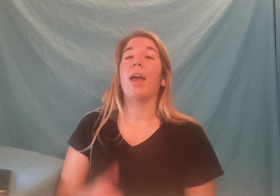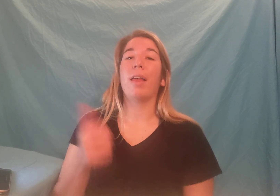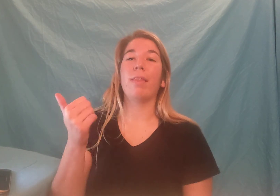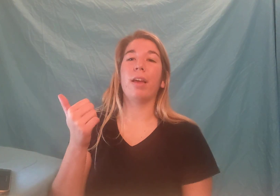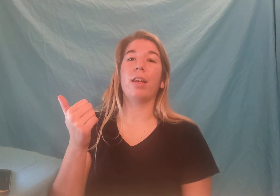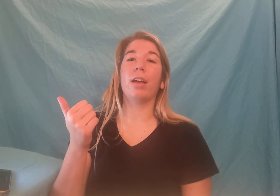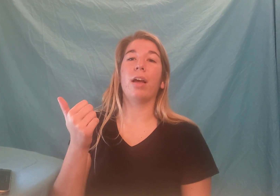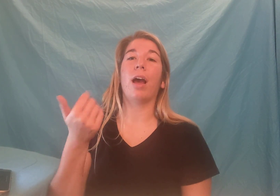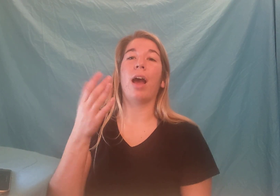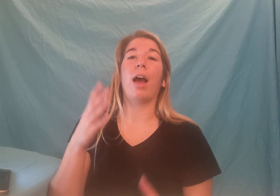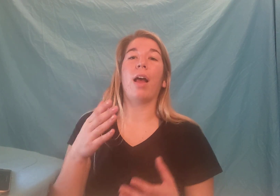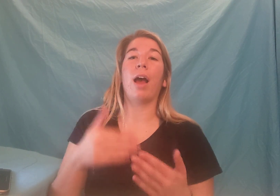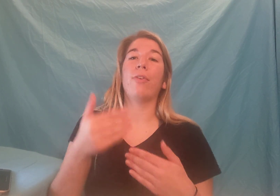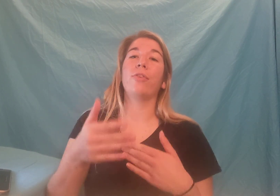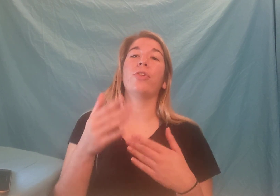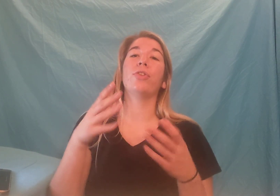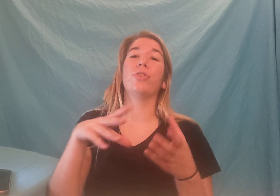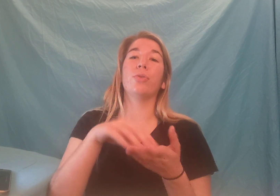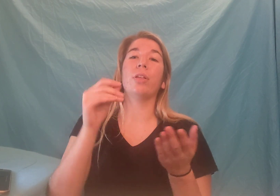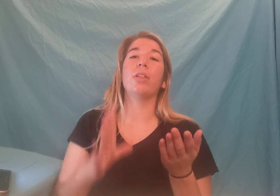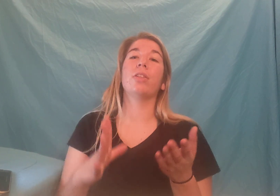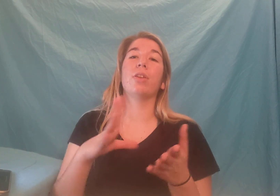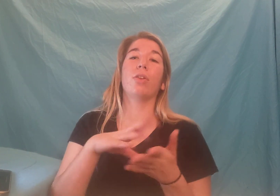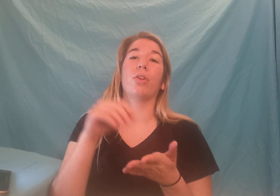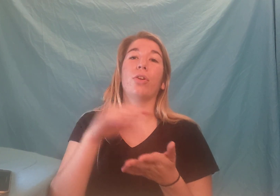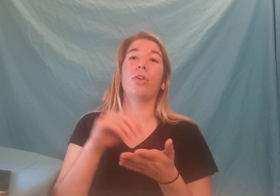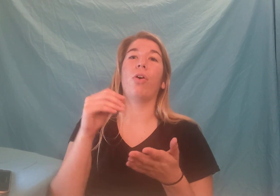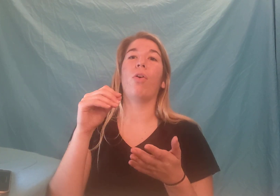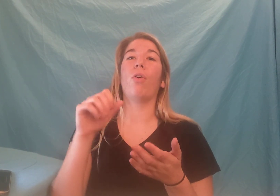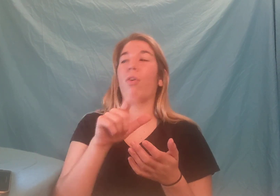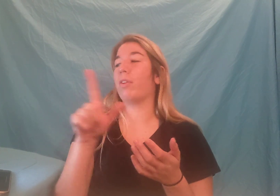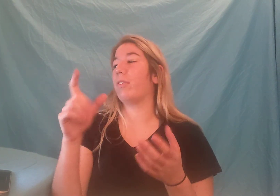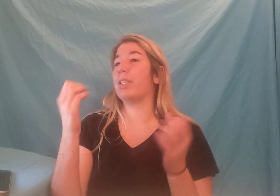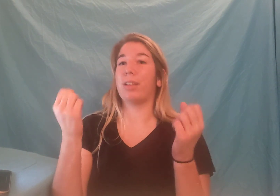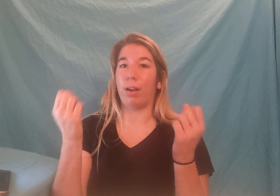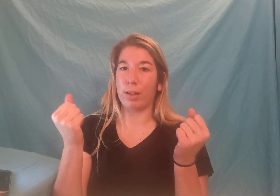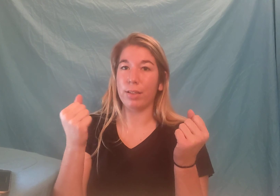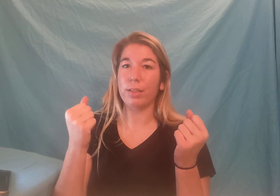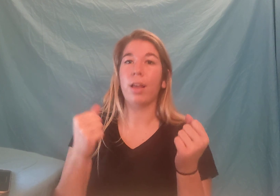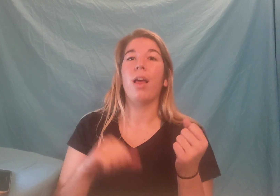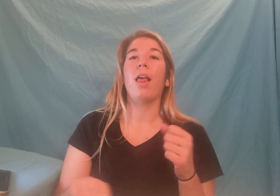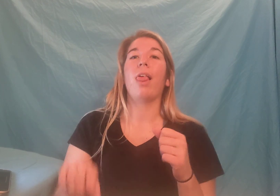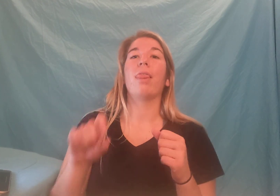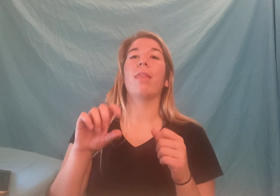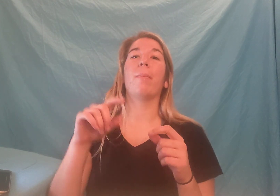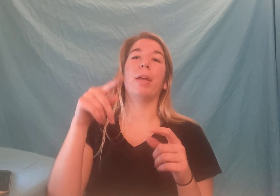And then after students learn all of these signs, they'll be